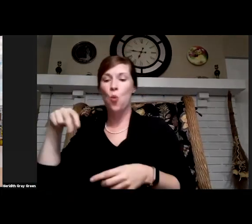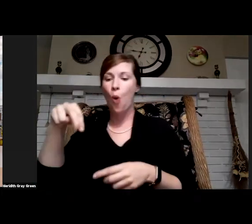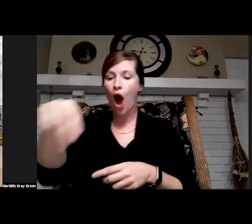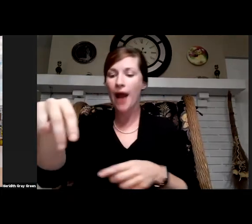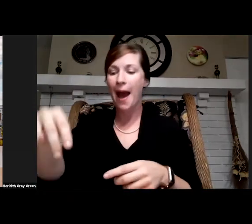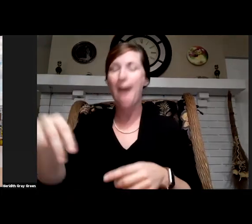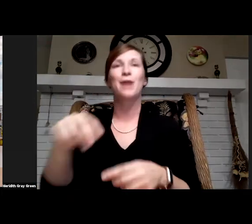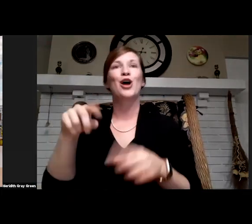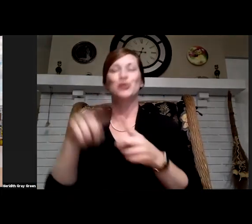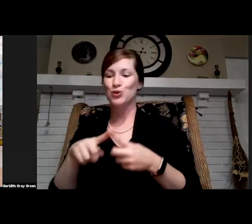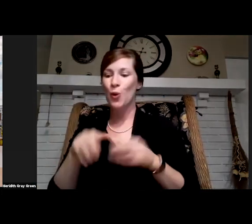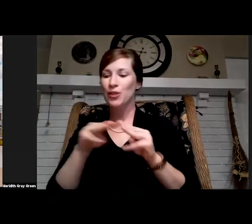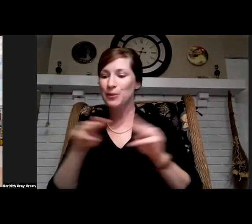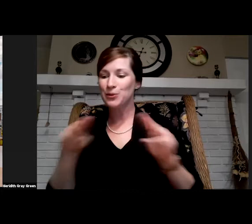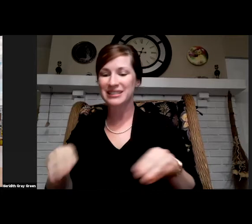to the museum.